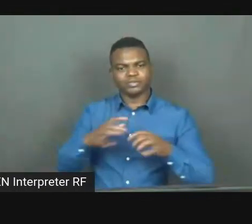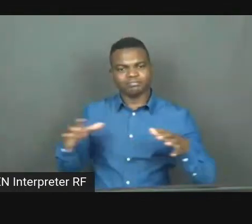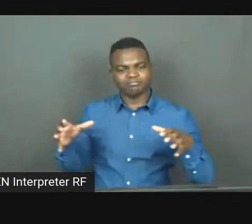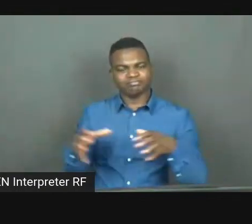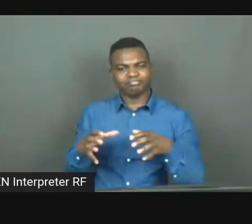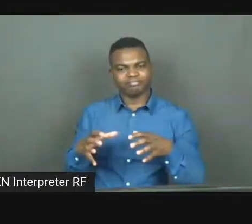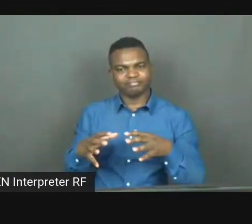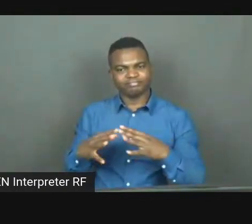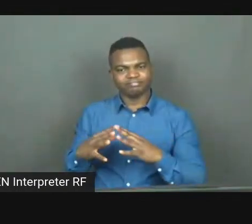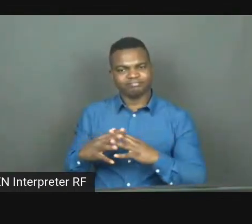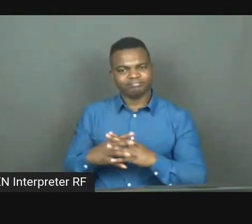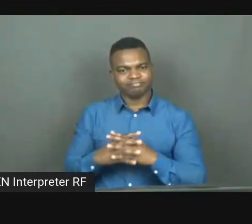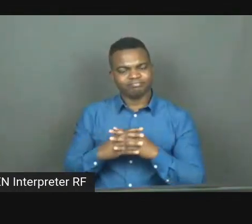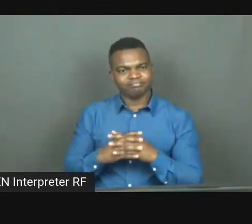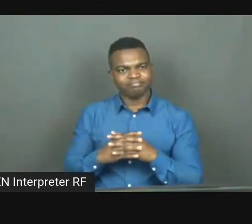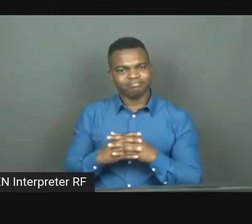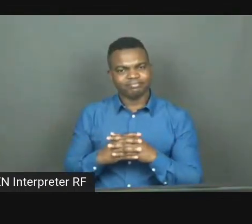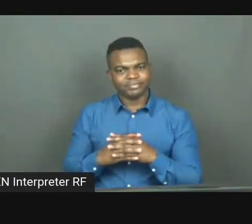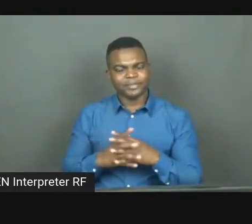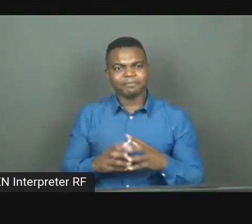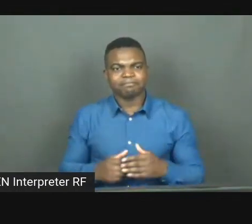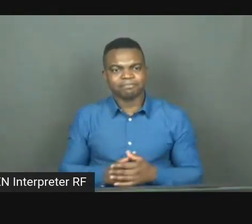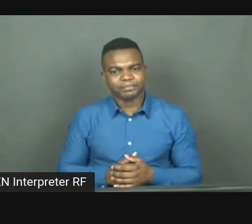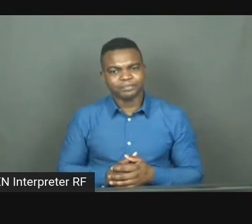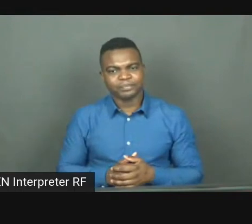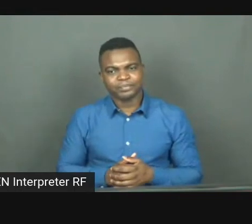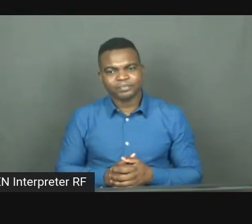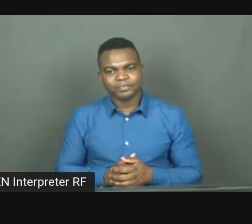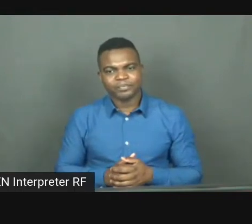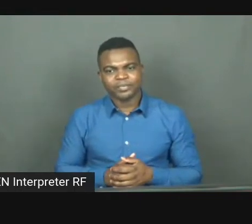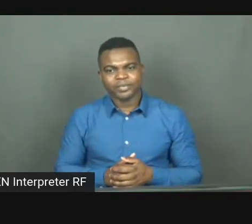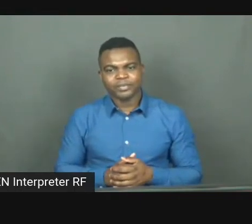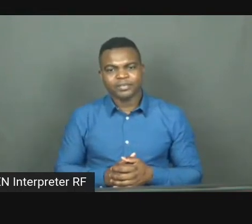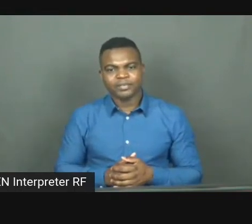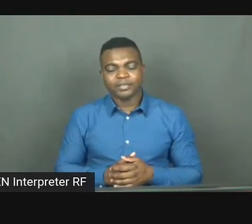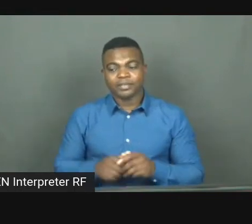hope in the period that I am the person